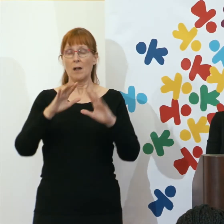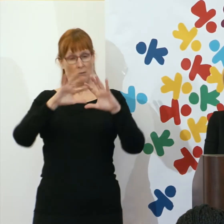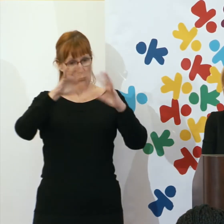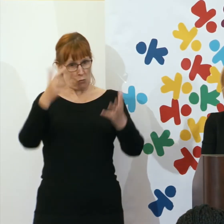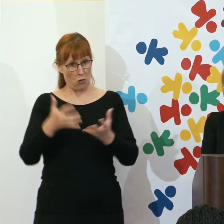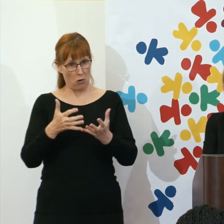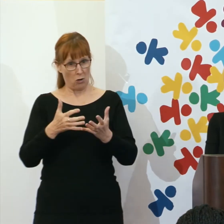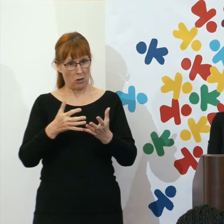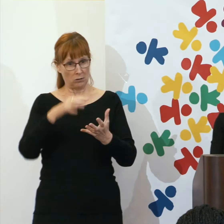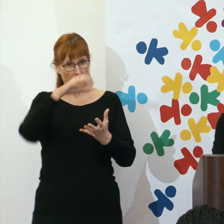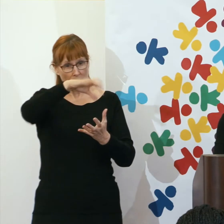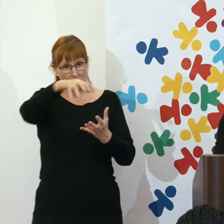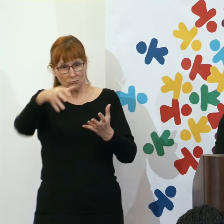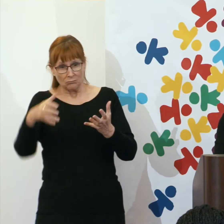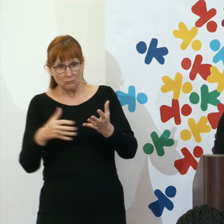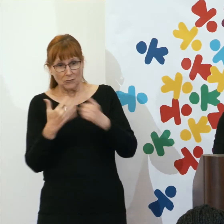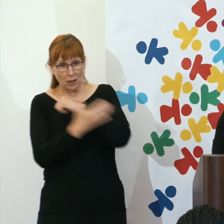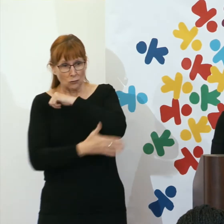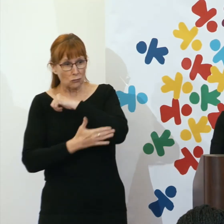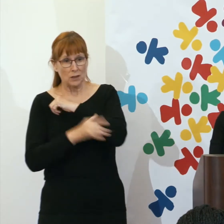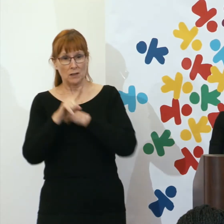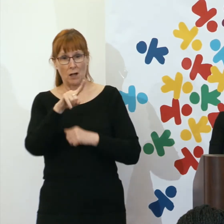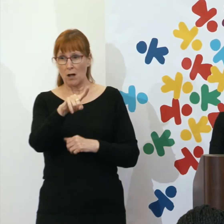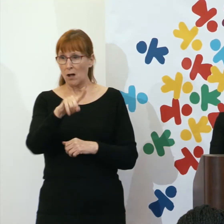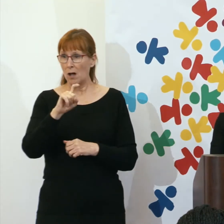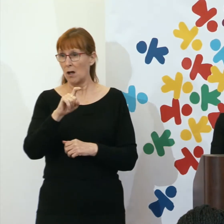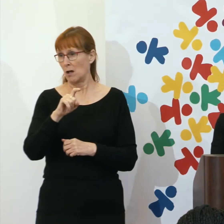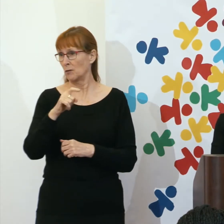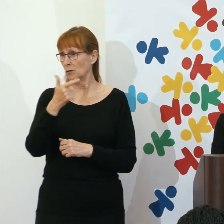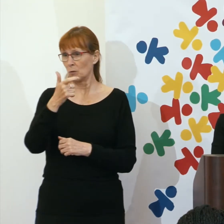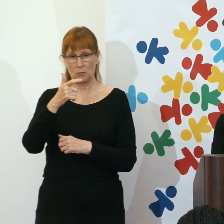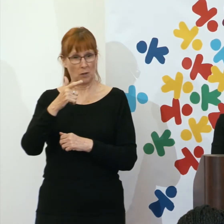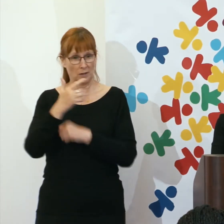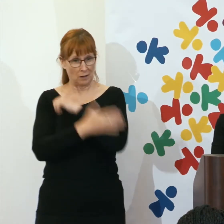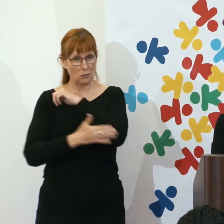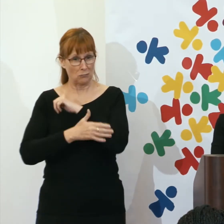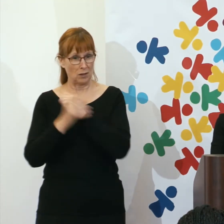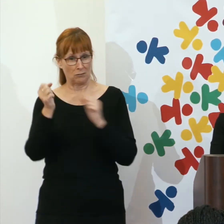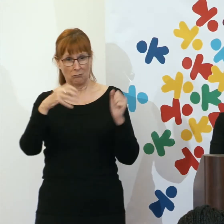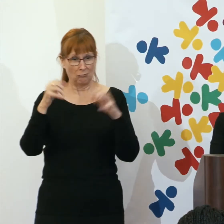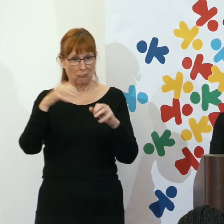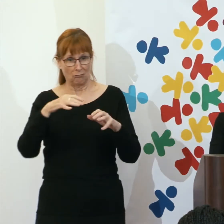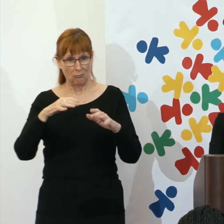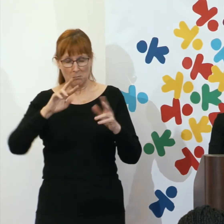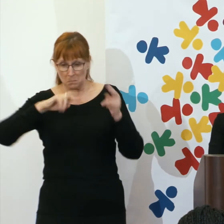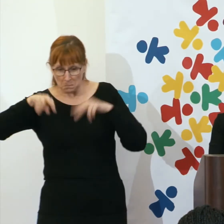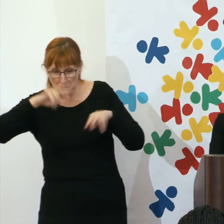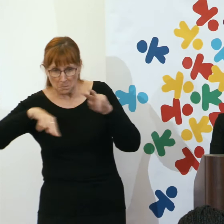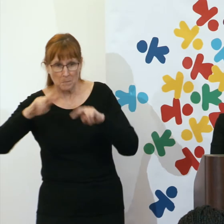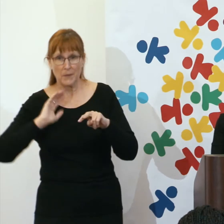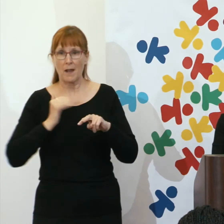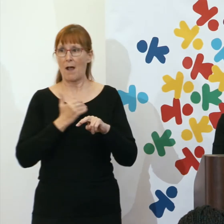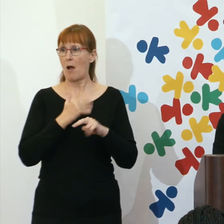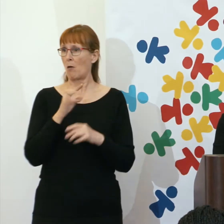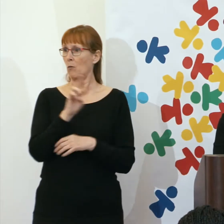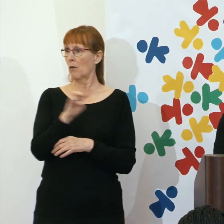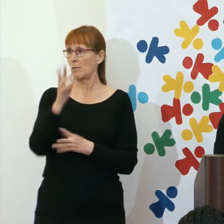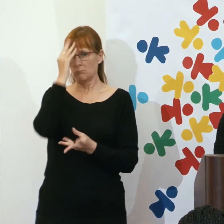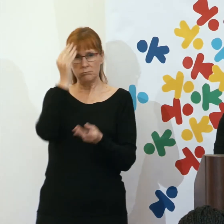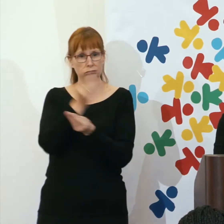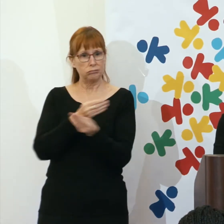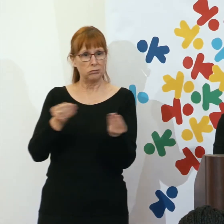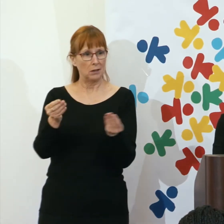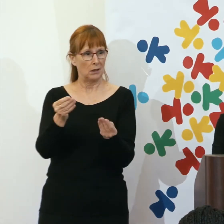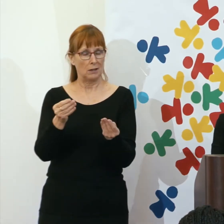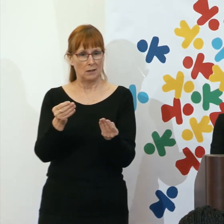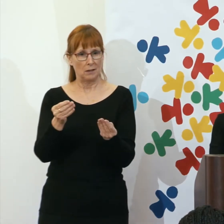Through the first half of 2016, these numbers continue to grow. In 2015, 60 new